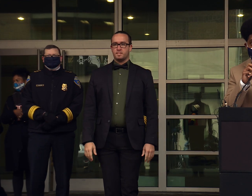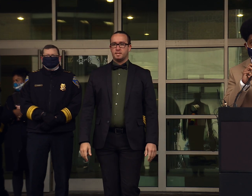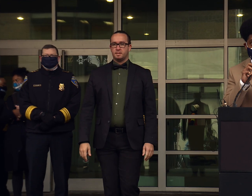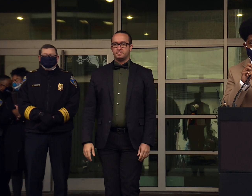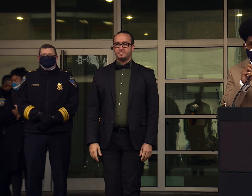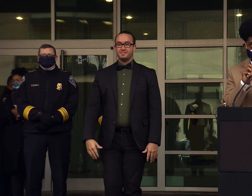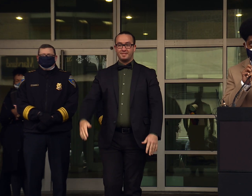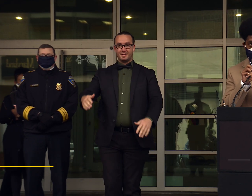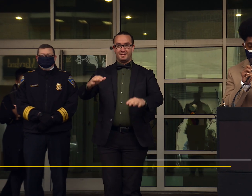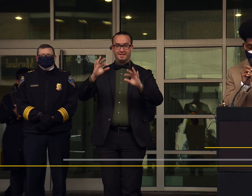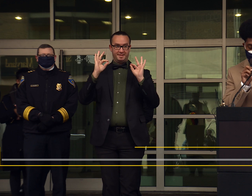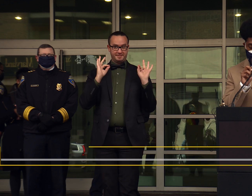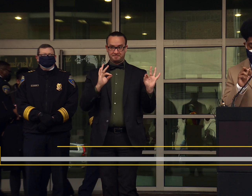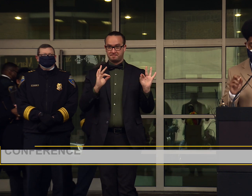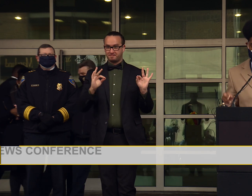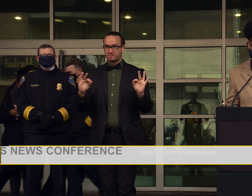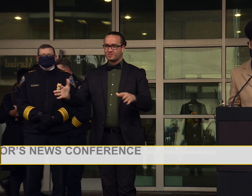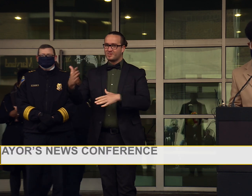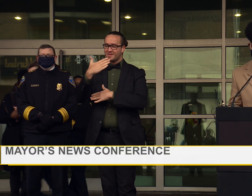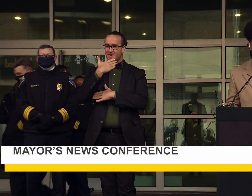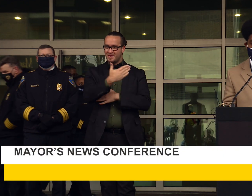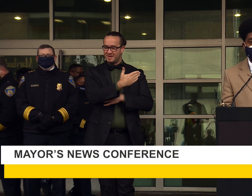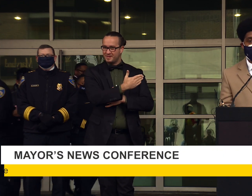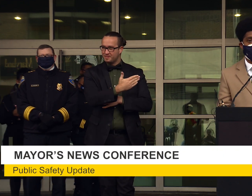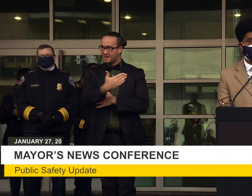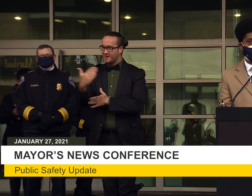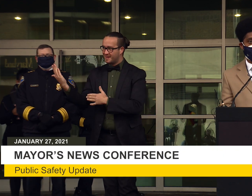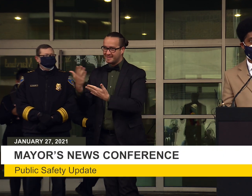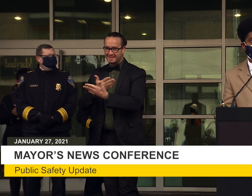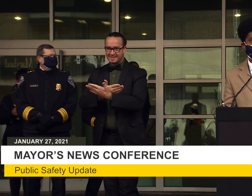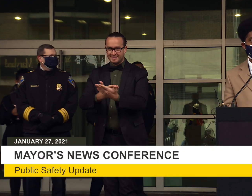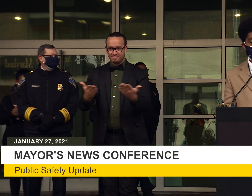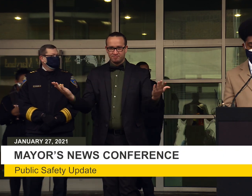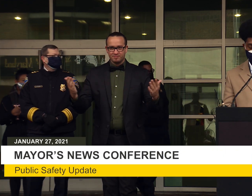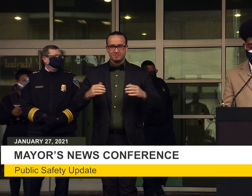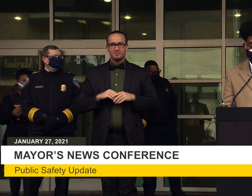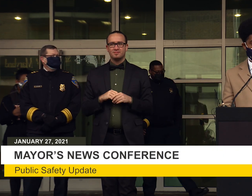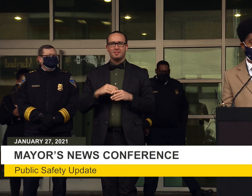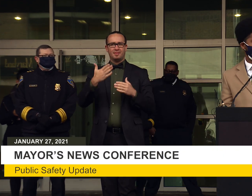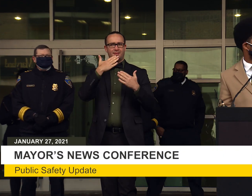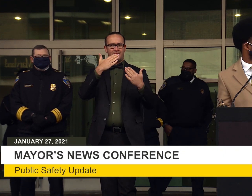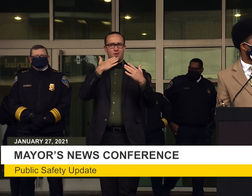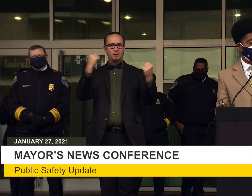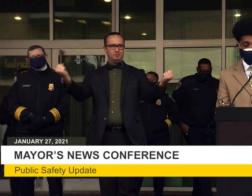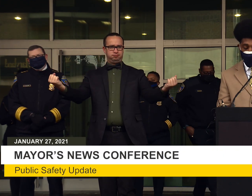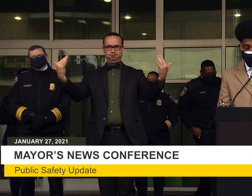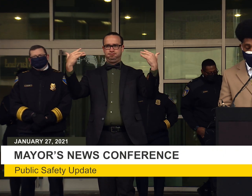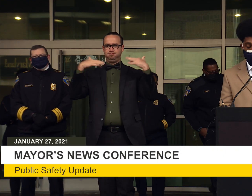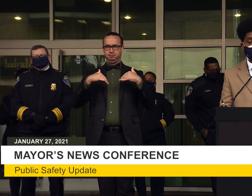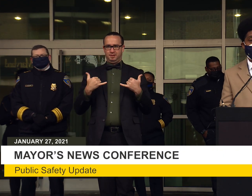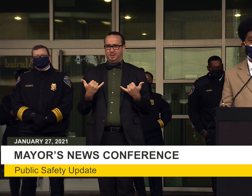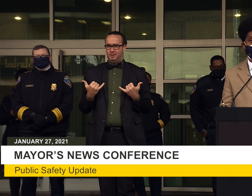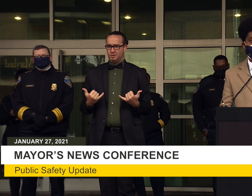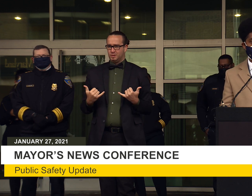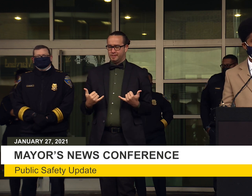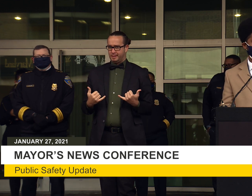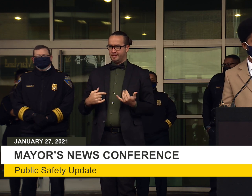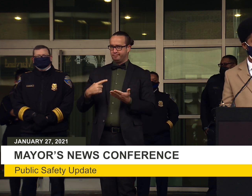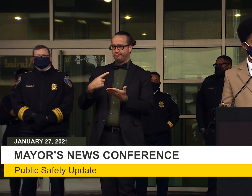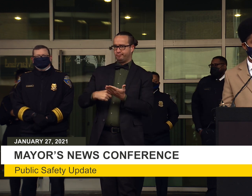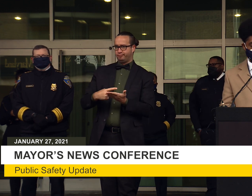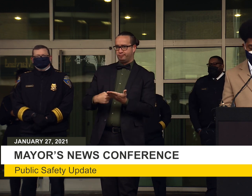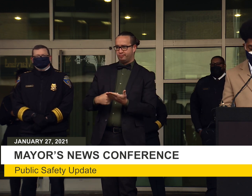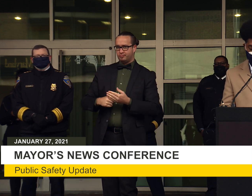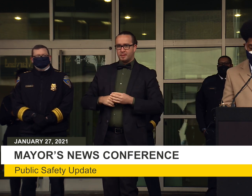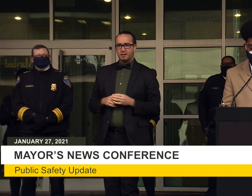All right. Good morning, everyone. Thank you for joining us this morning. I am joined today by our Police